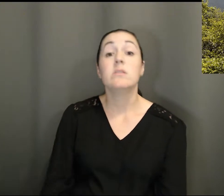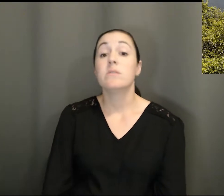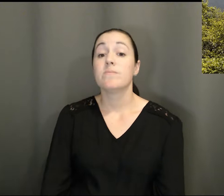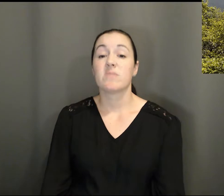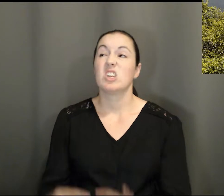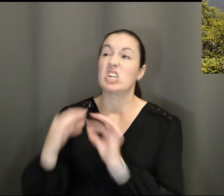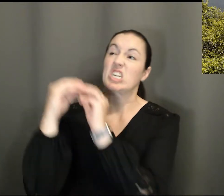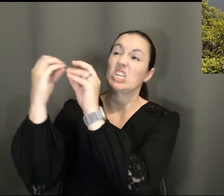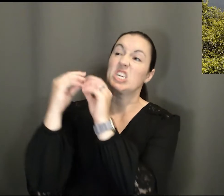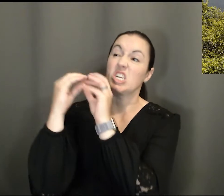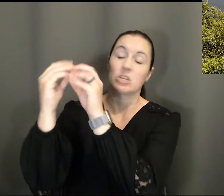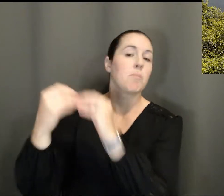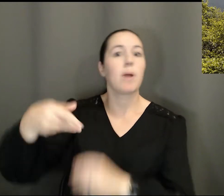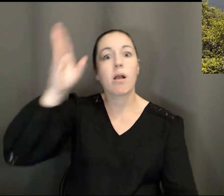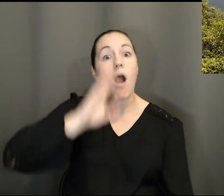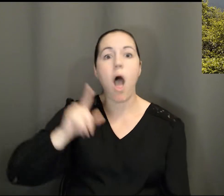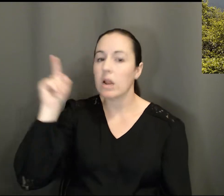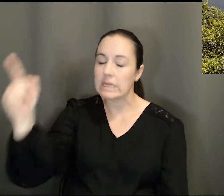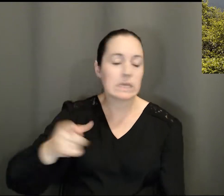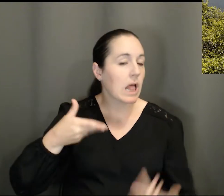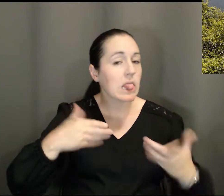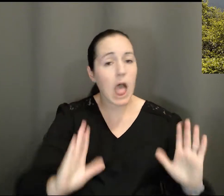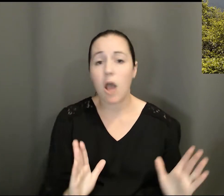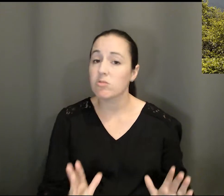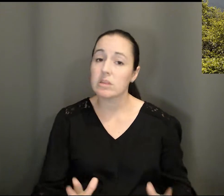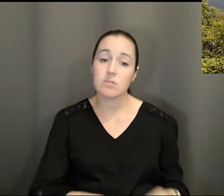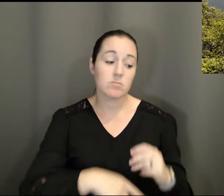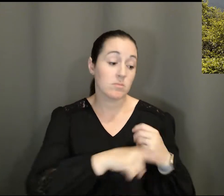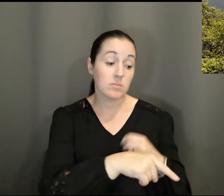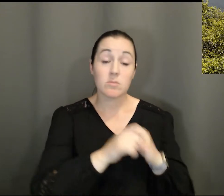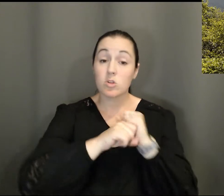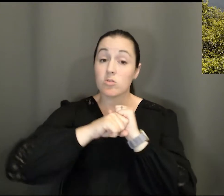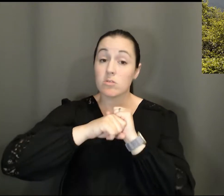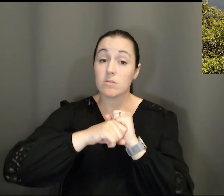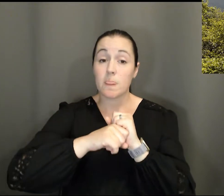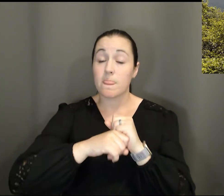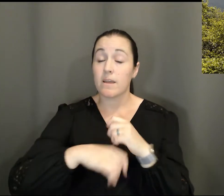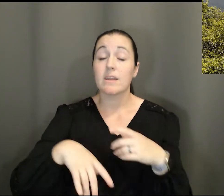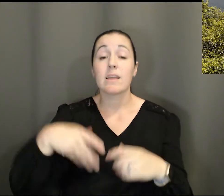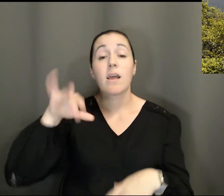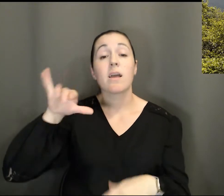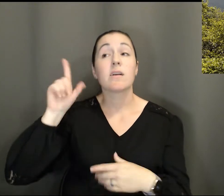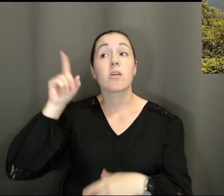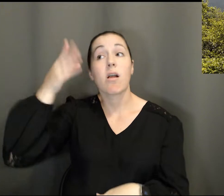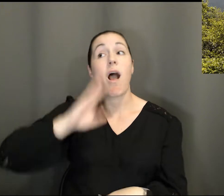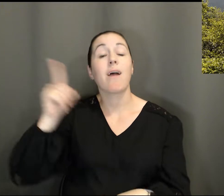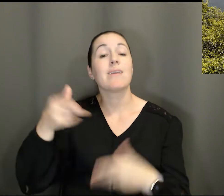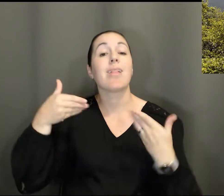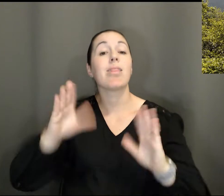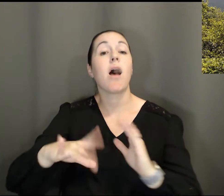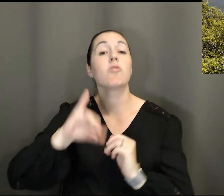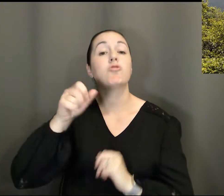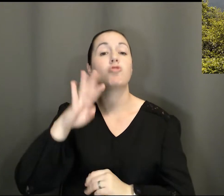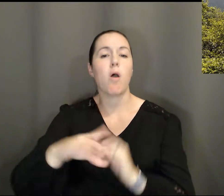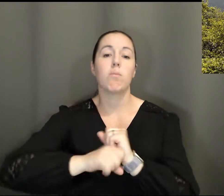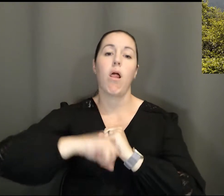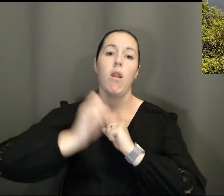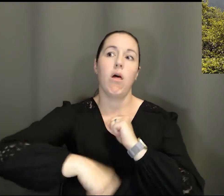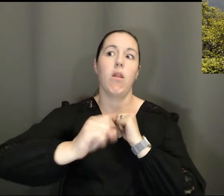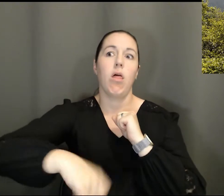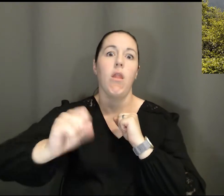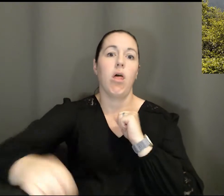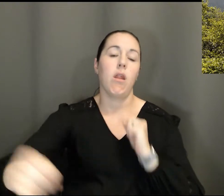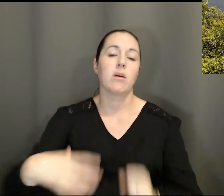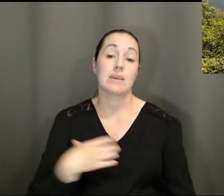Job about who he is. It's almost as if God says to Job, Job, are you finished? Are you